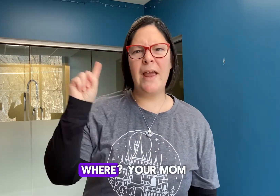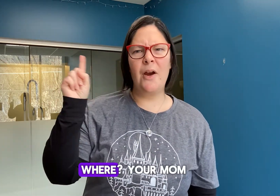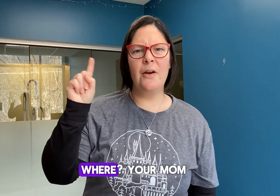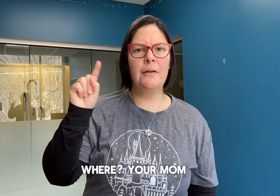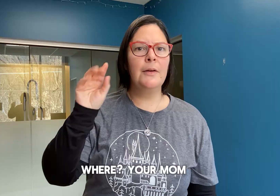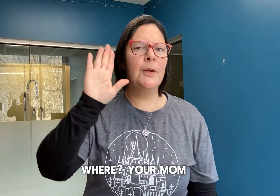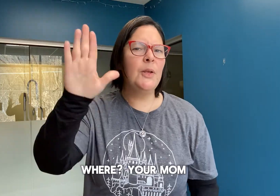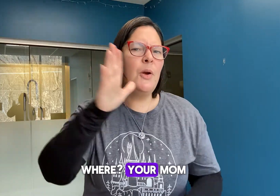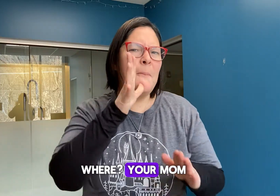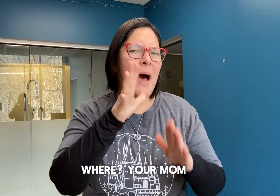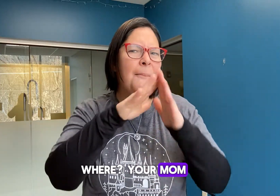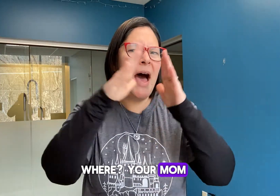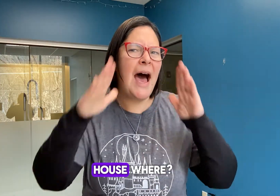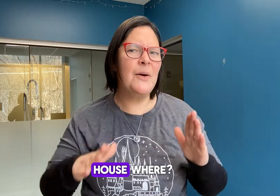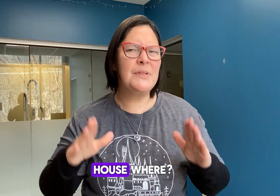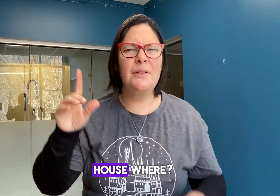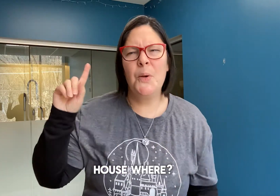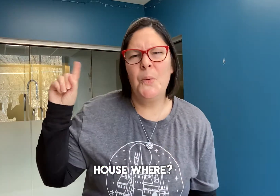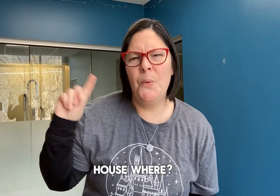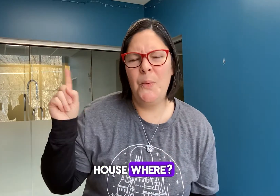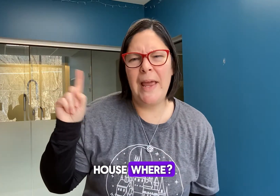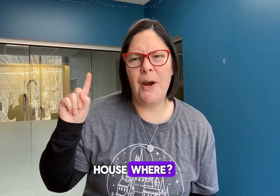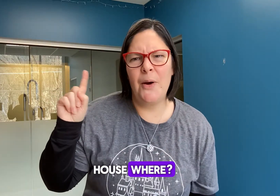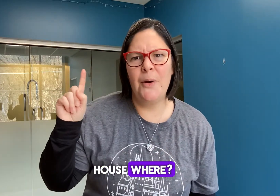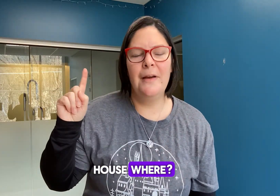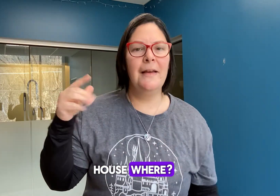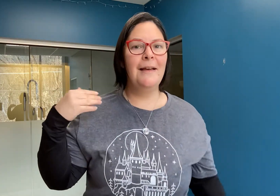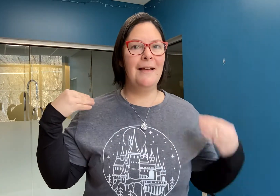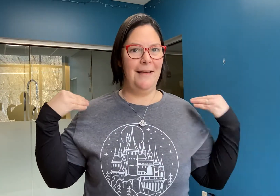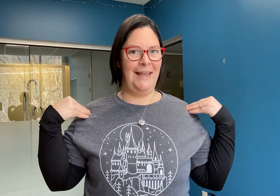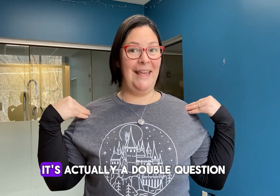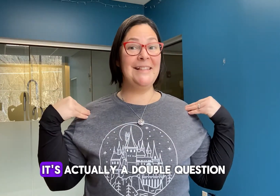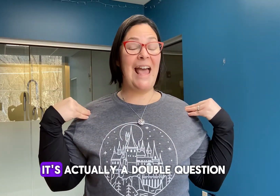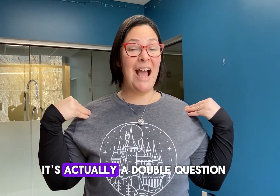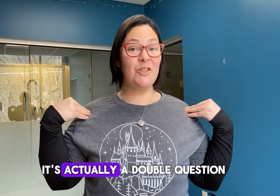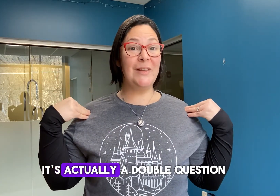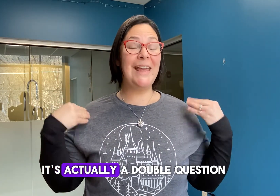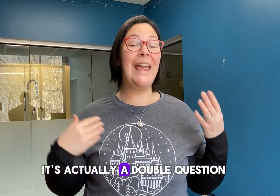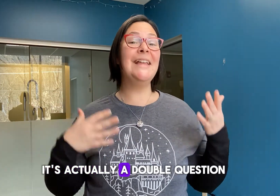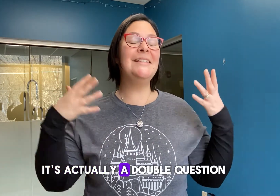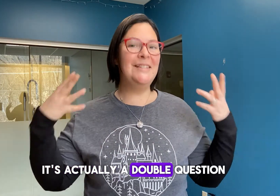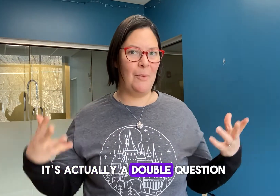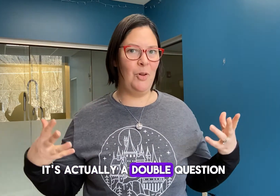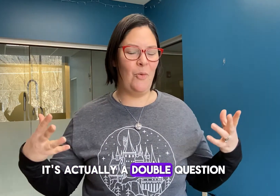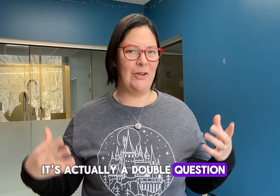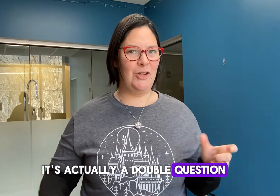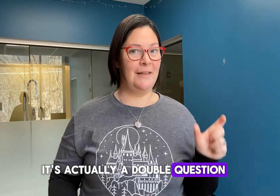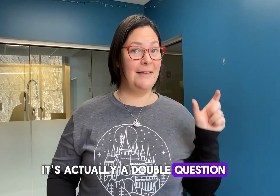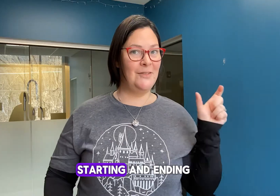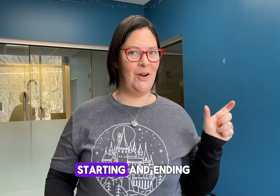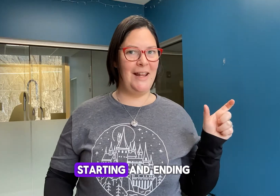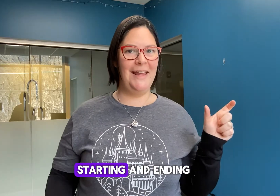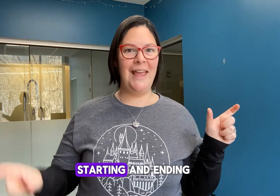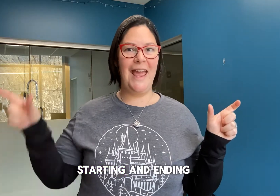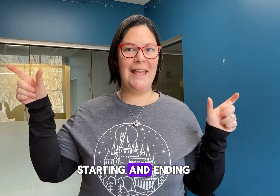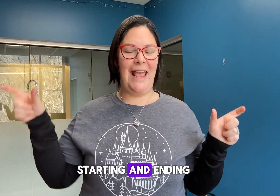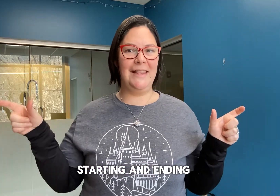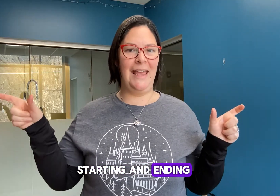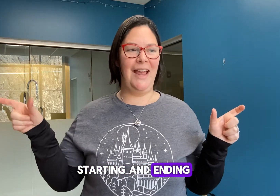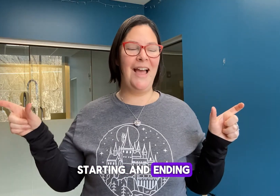Where? Your mom's house, where? It's actually a double question, starting and ending.